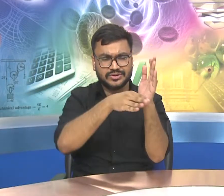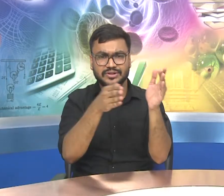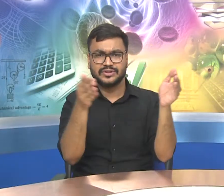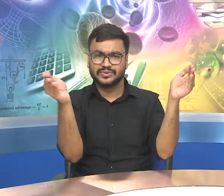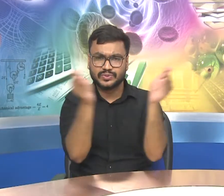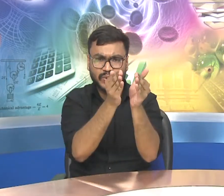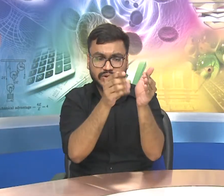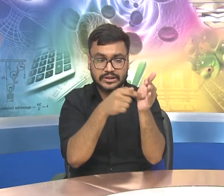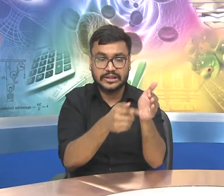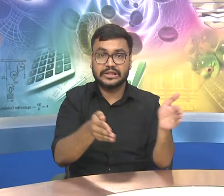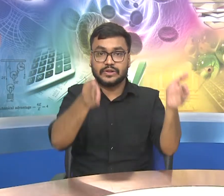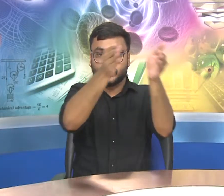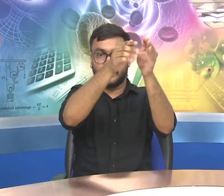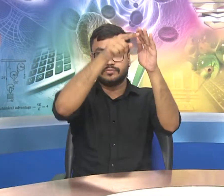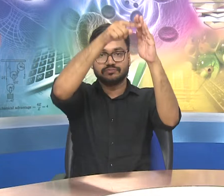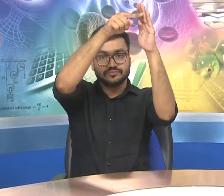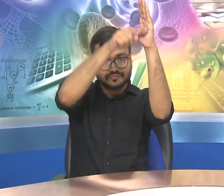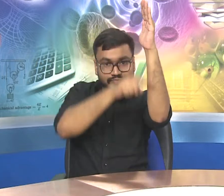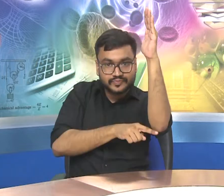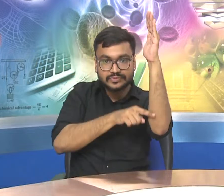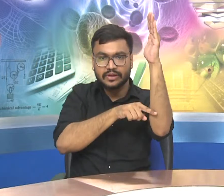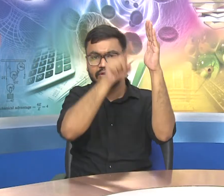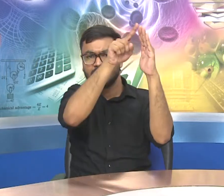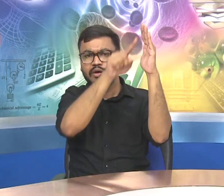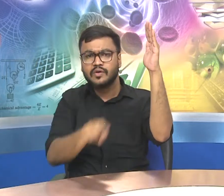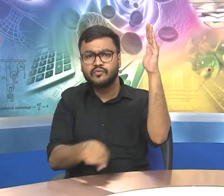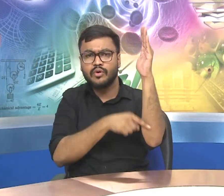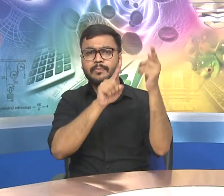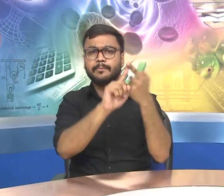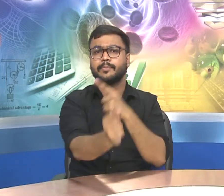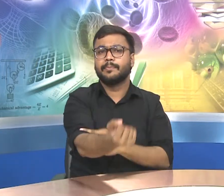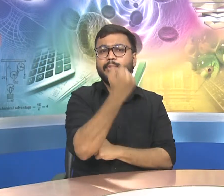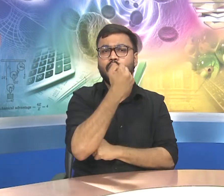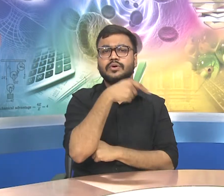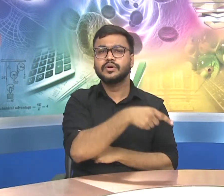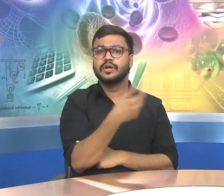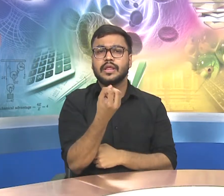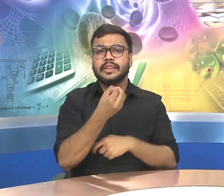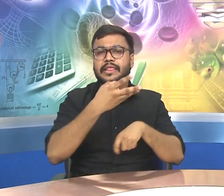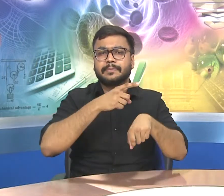Energy is measured per unit area, per unit time.